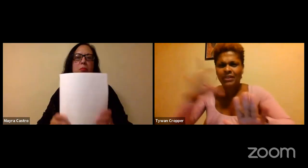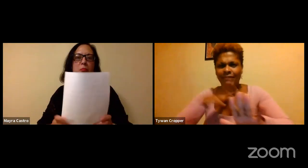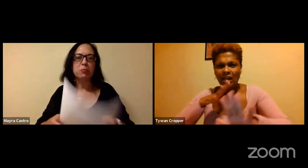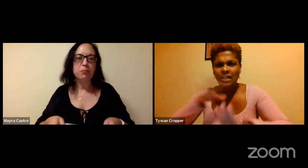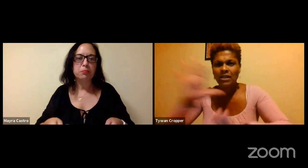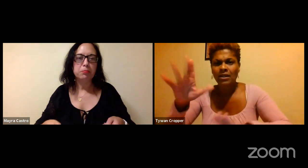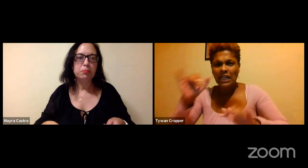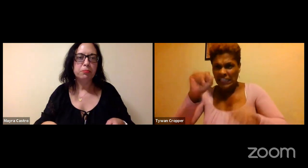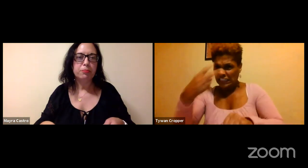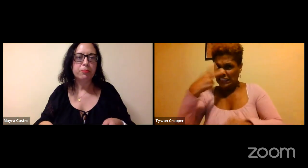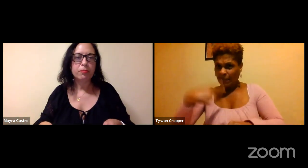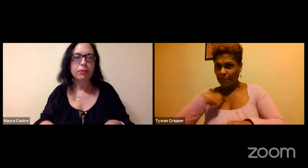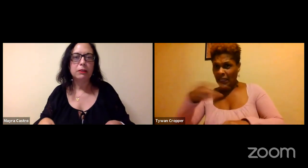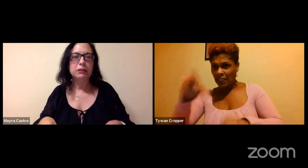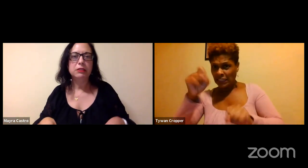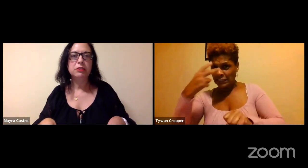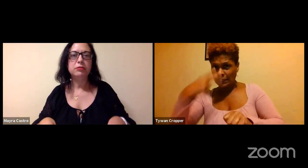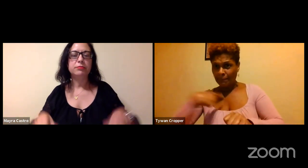I'm looking now.